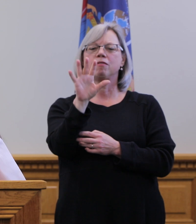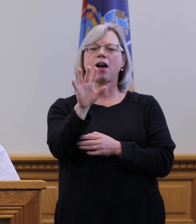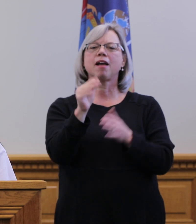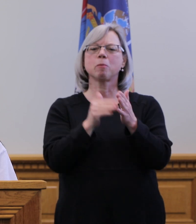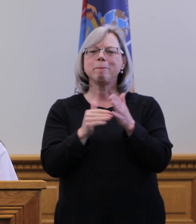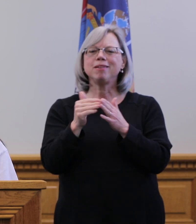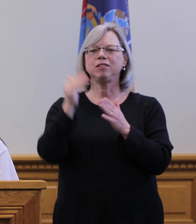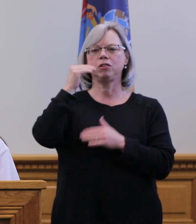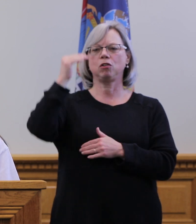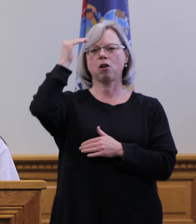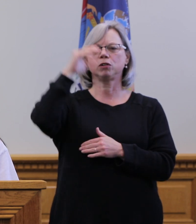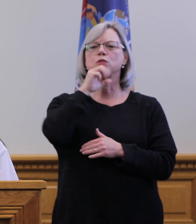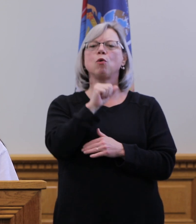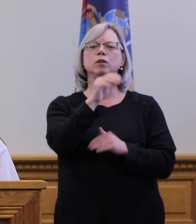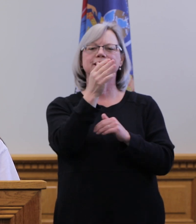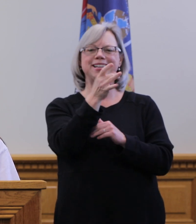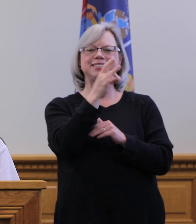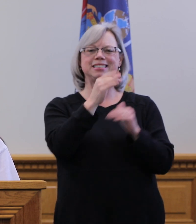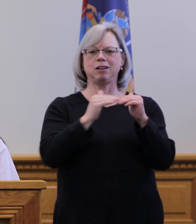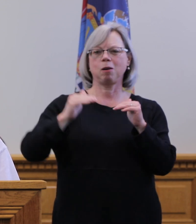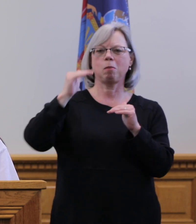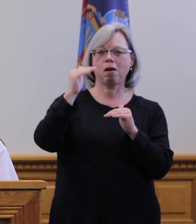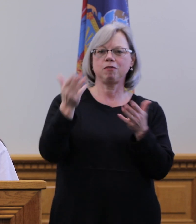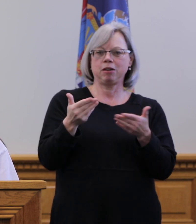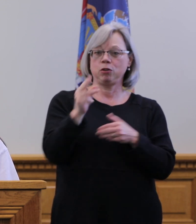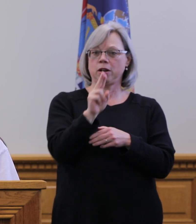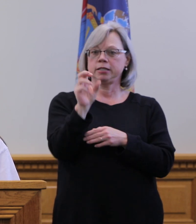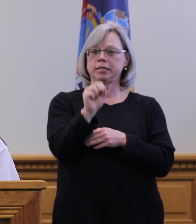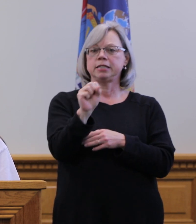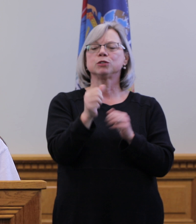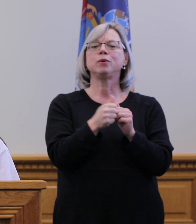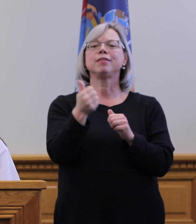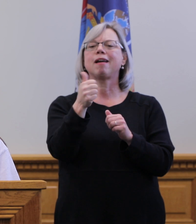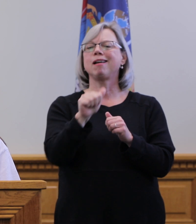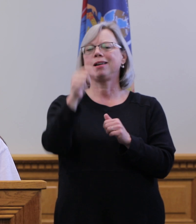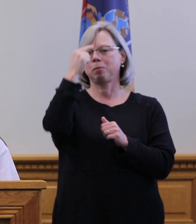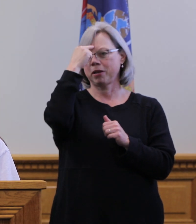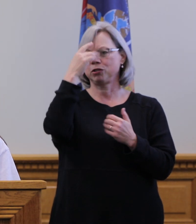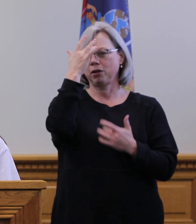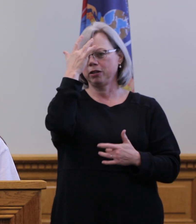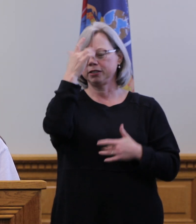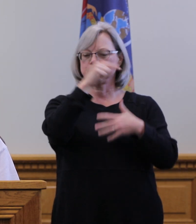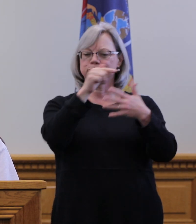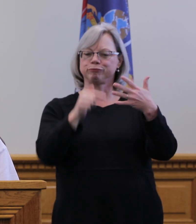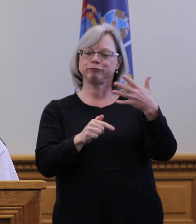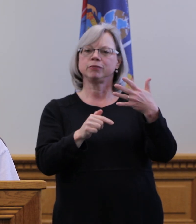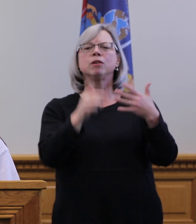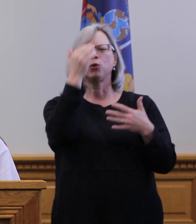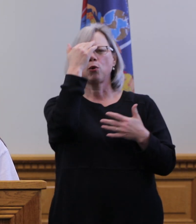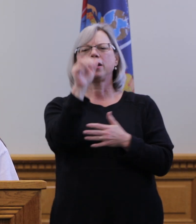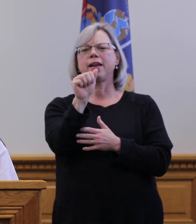51.5 million adults age 18 or older in the United States with any mental illness, or known as